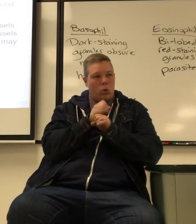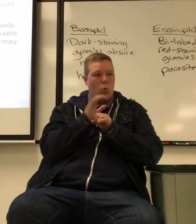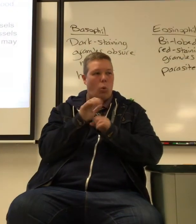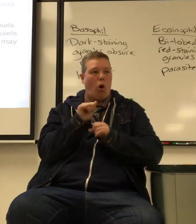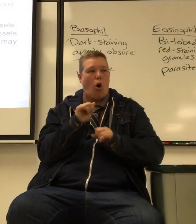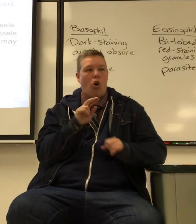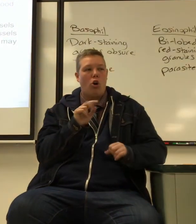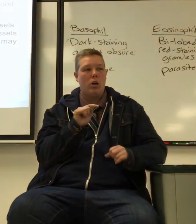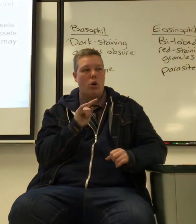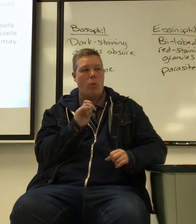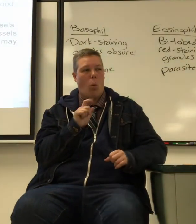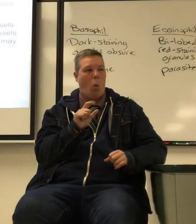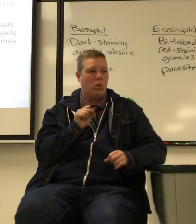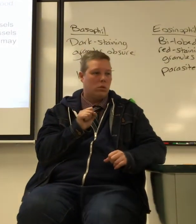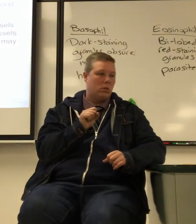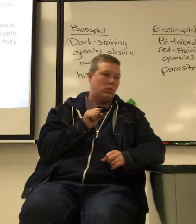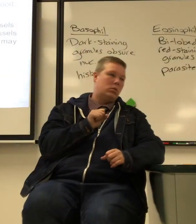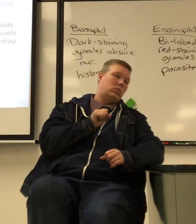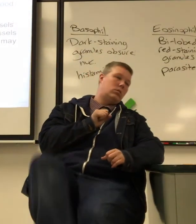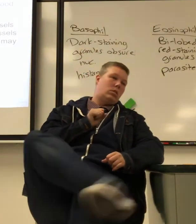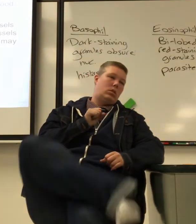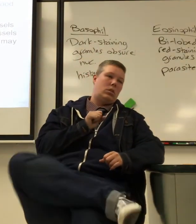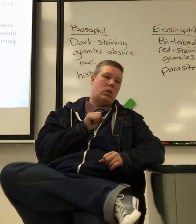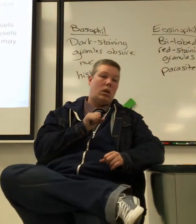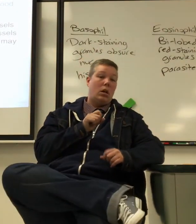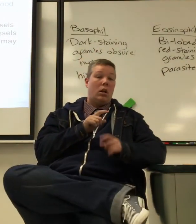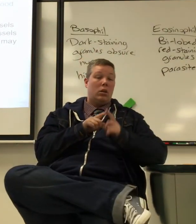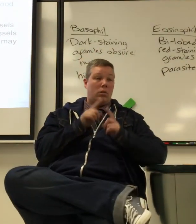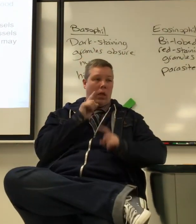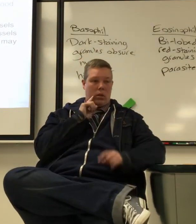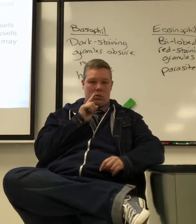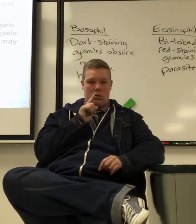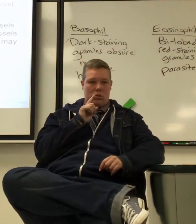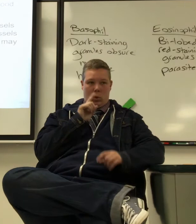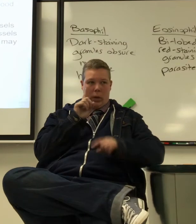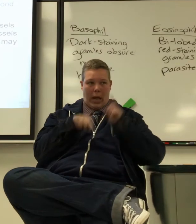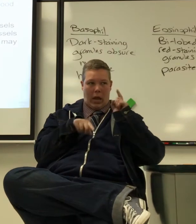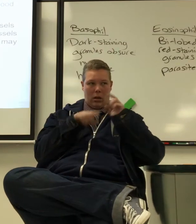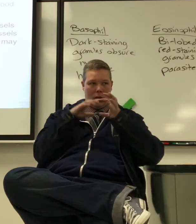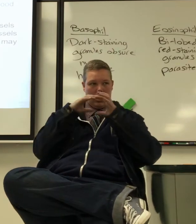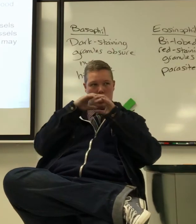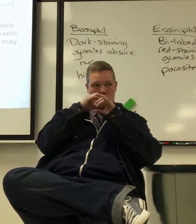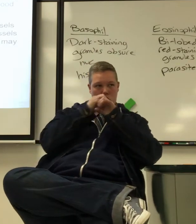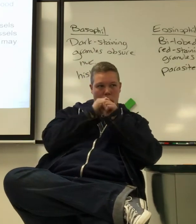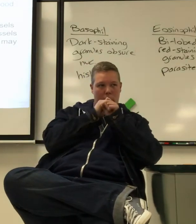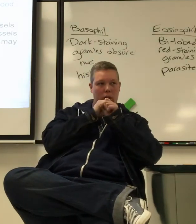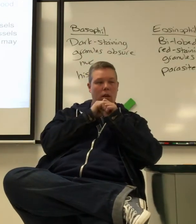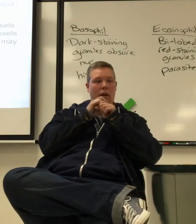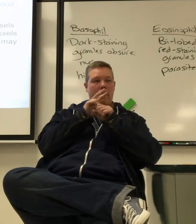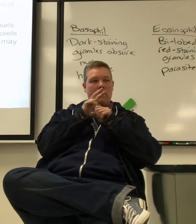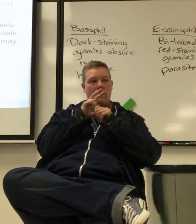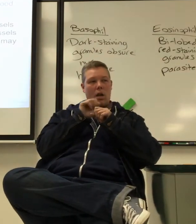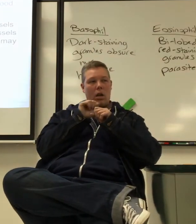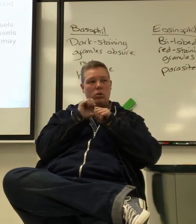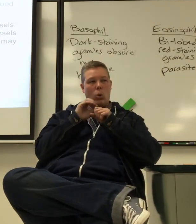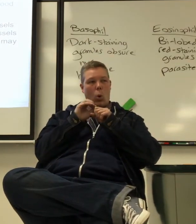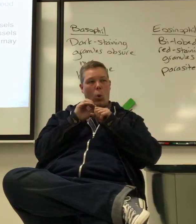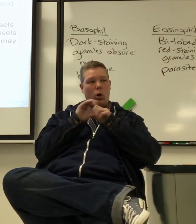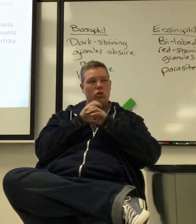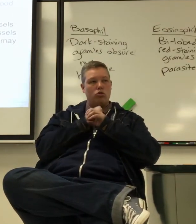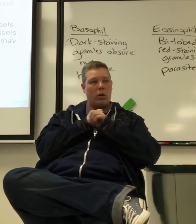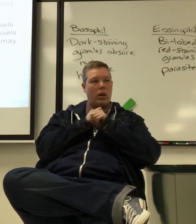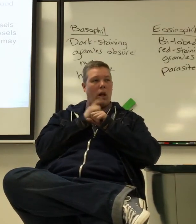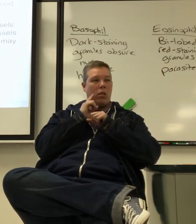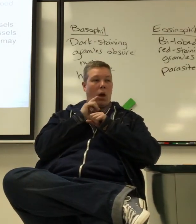what, L2. And if you can't vasoconstrict, they'll dilate. All the blood will leave the arteries and sit